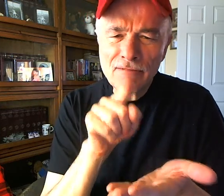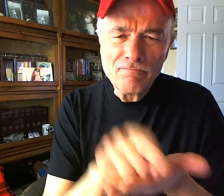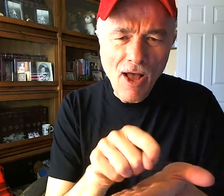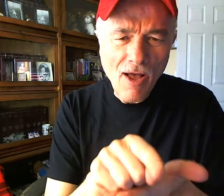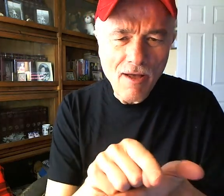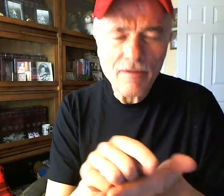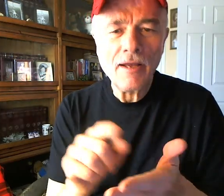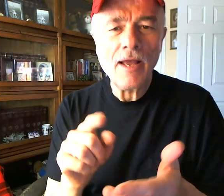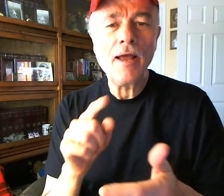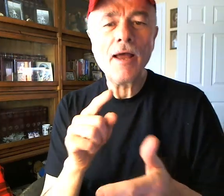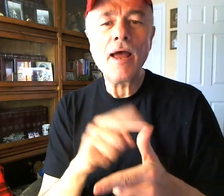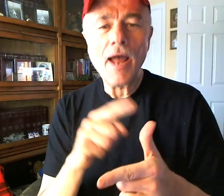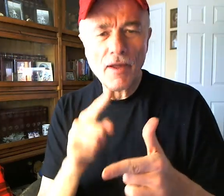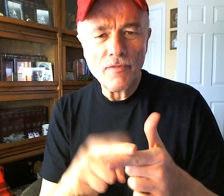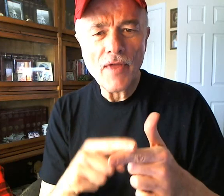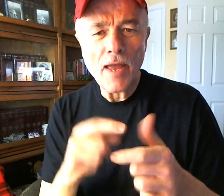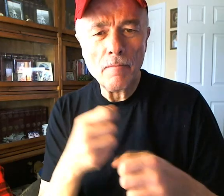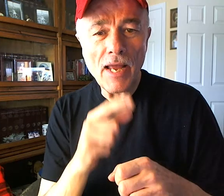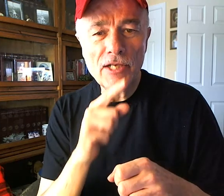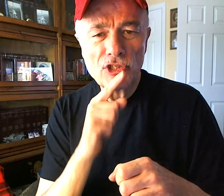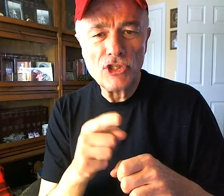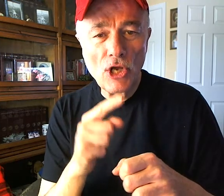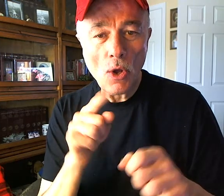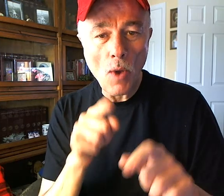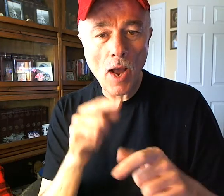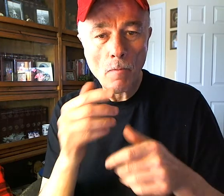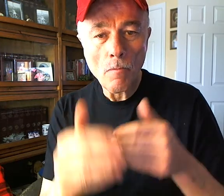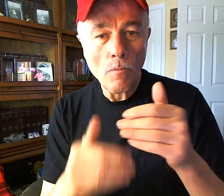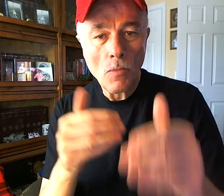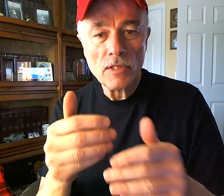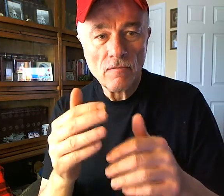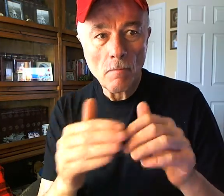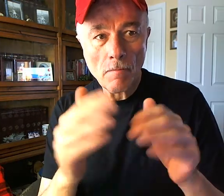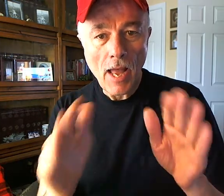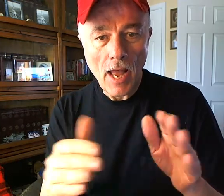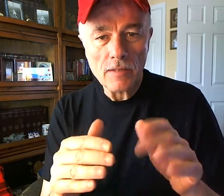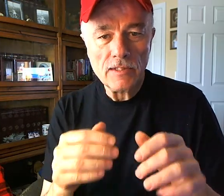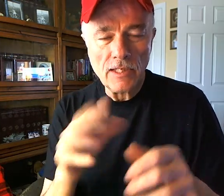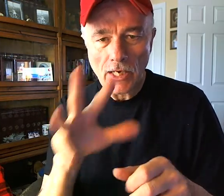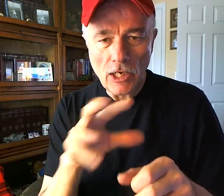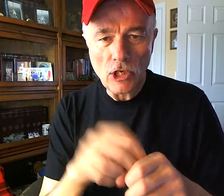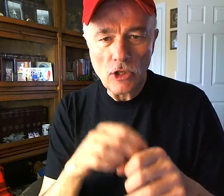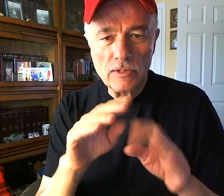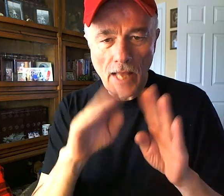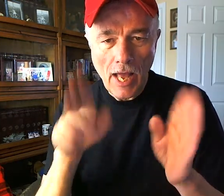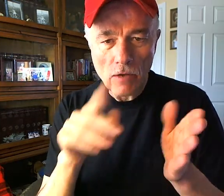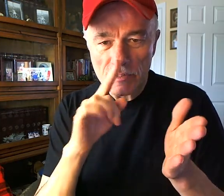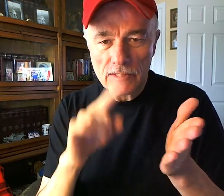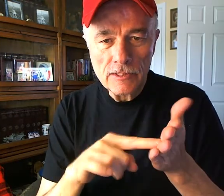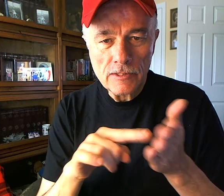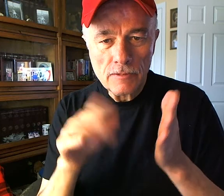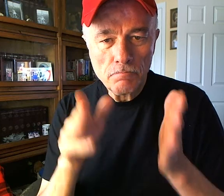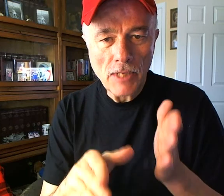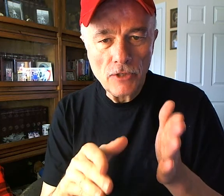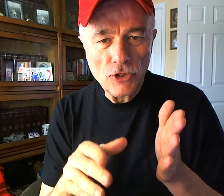got your sort of vintage magic cases and all of that, and you've got the leather sofa. But you also have the modern futon. So we had to sort of, you know, sort of